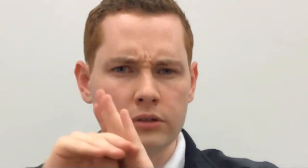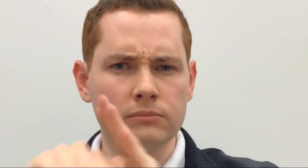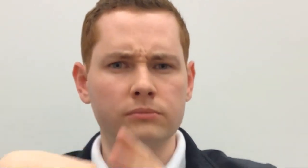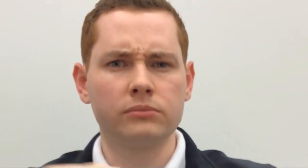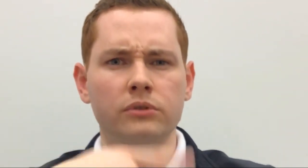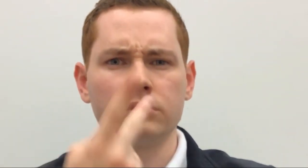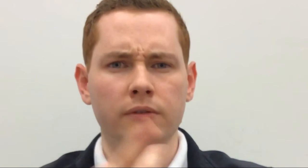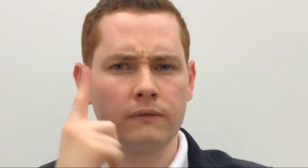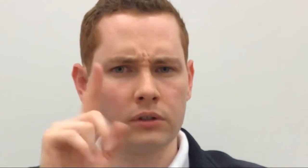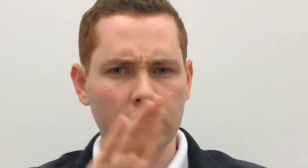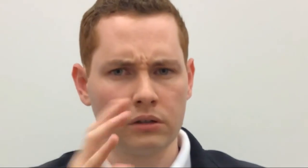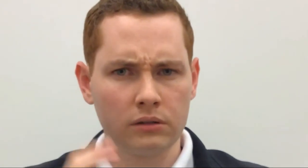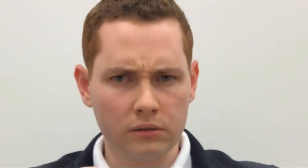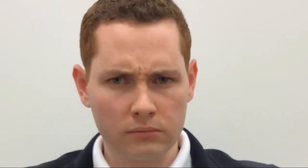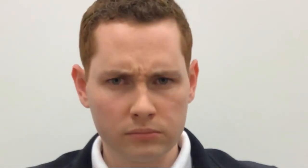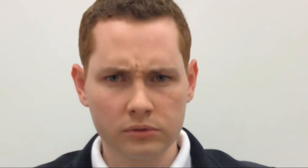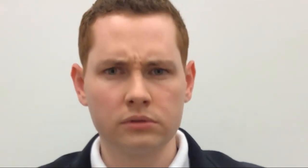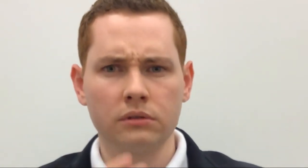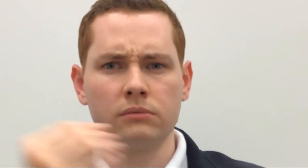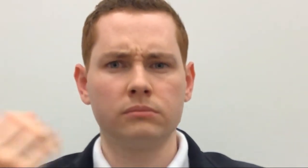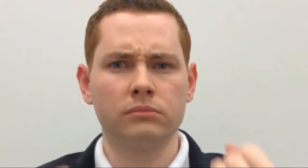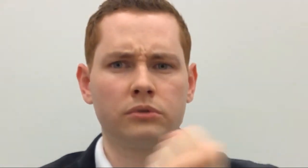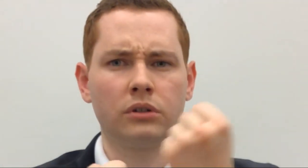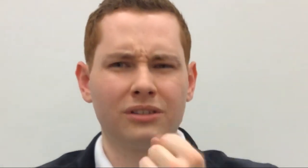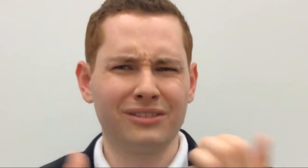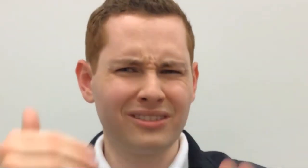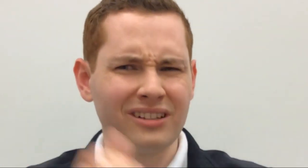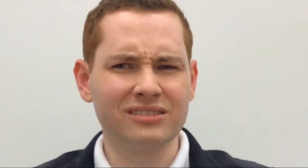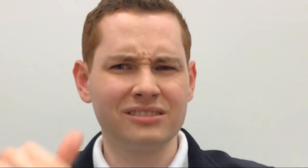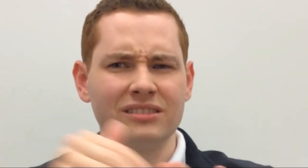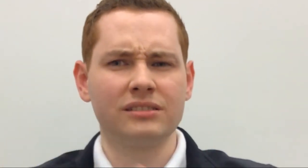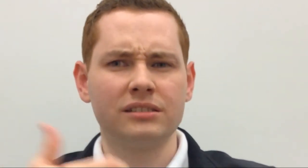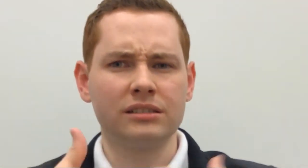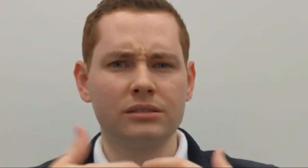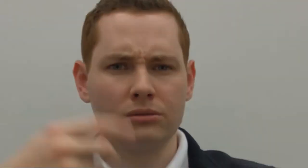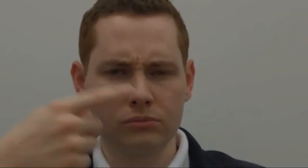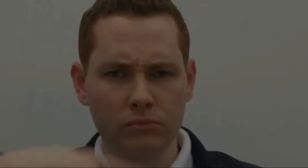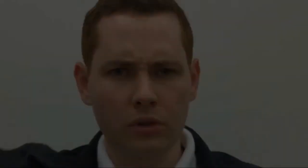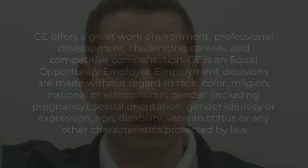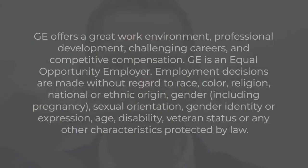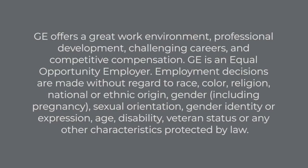supplies and services, producing many different models of products for its customers.